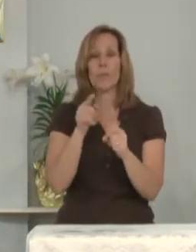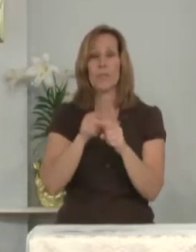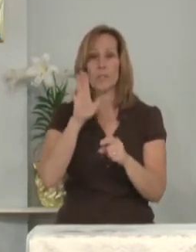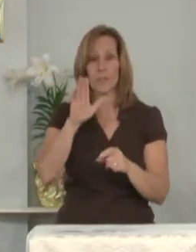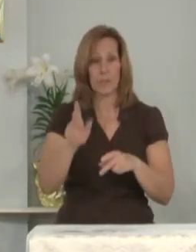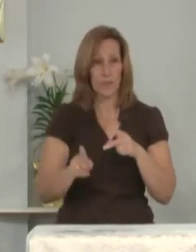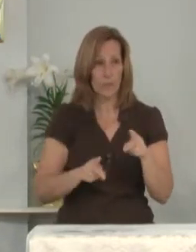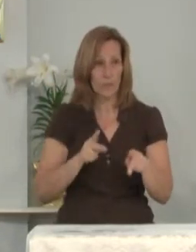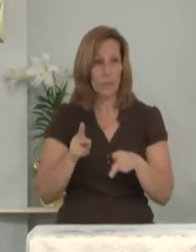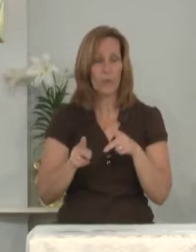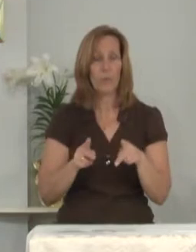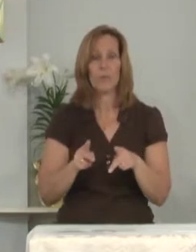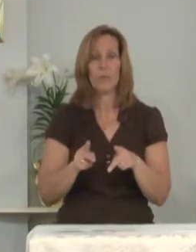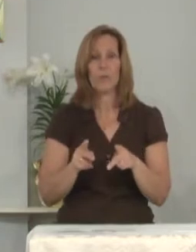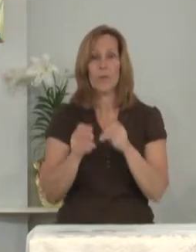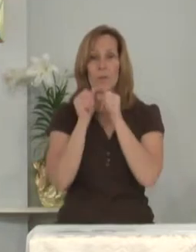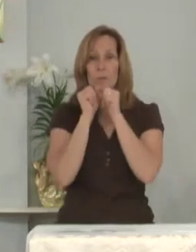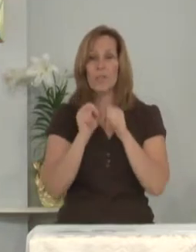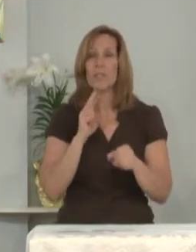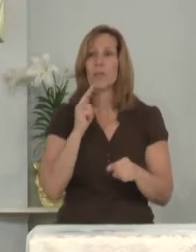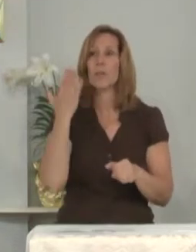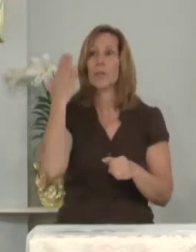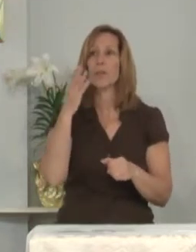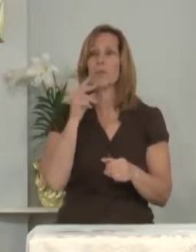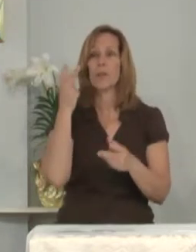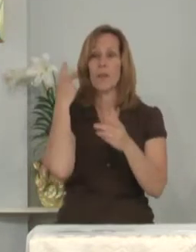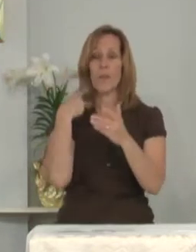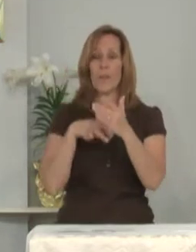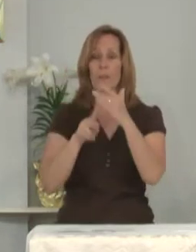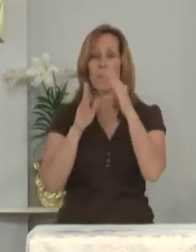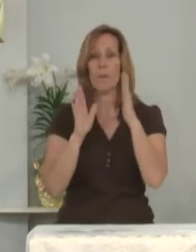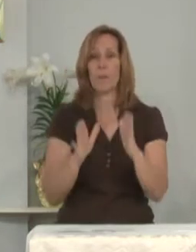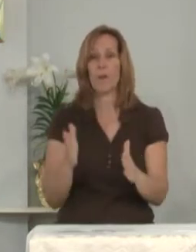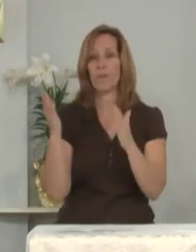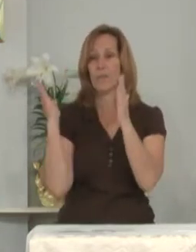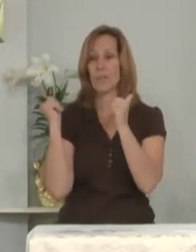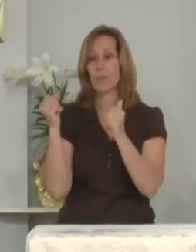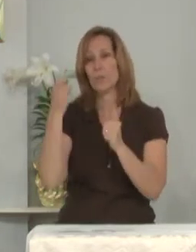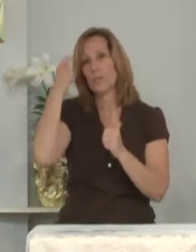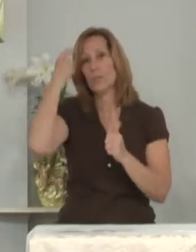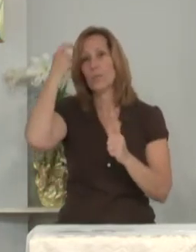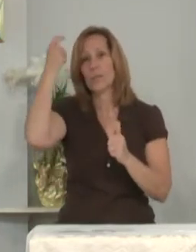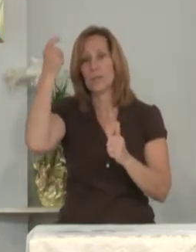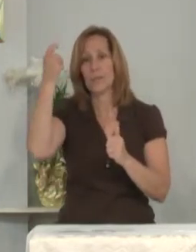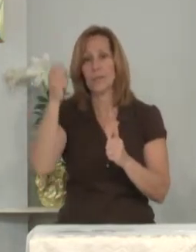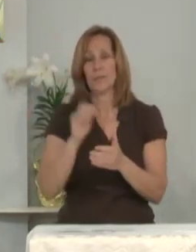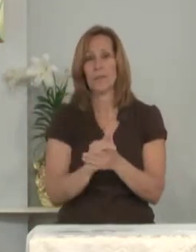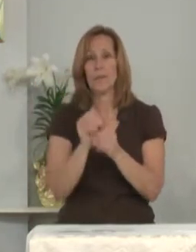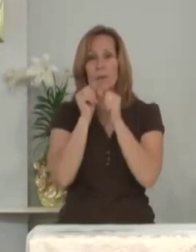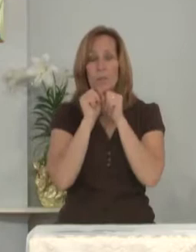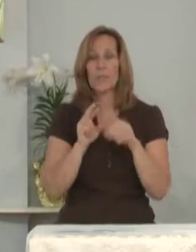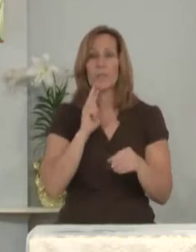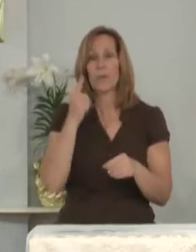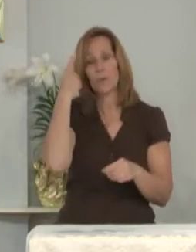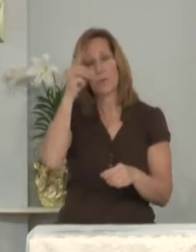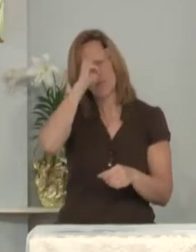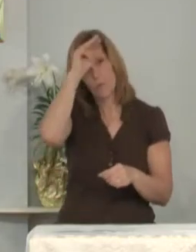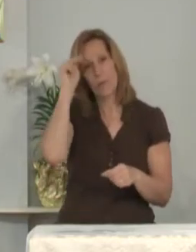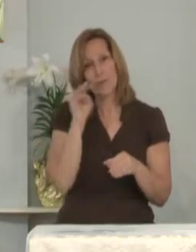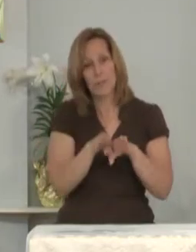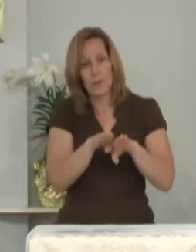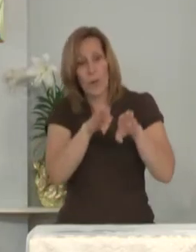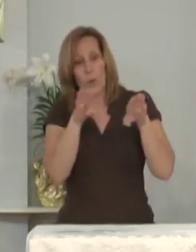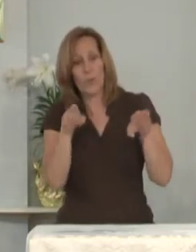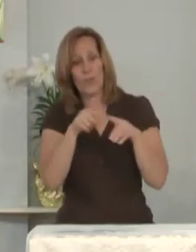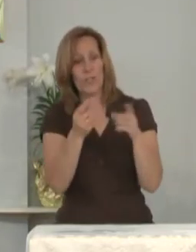to your people. Blessed are you in the prophets' hopes and dreams. Blessed are you for Mary's